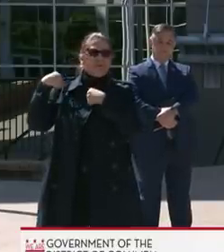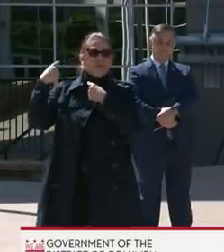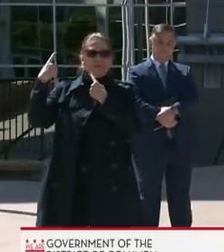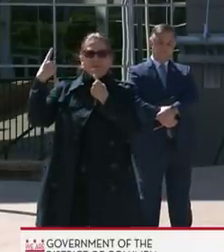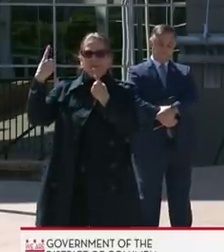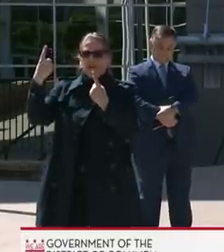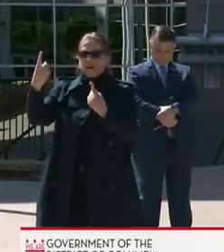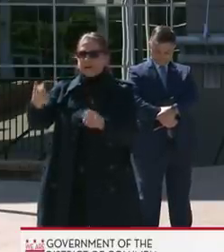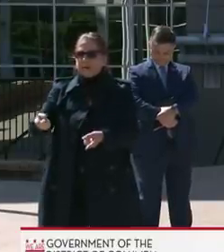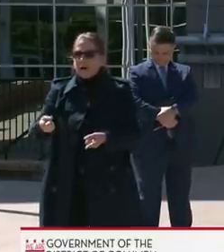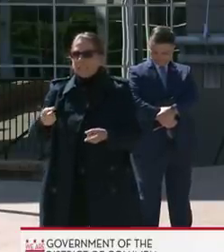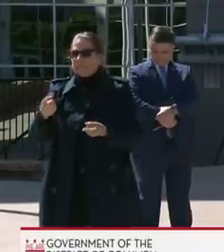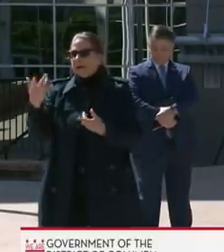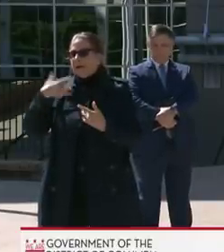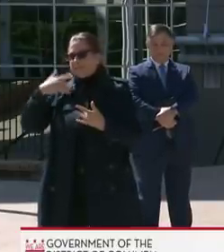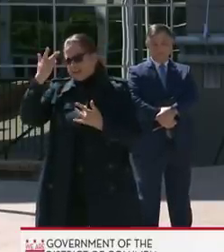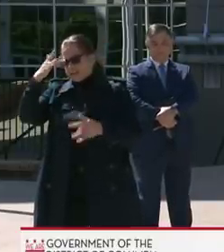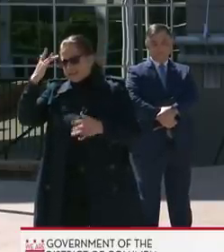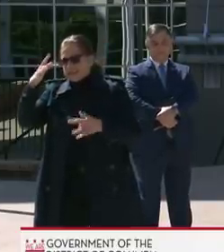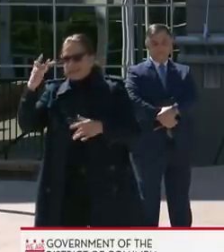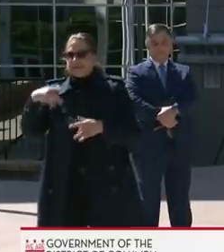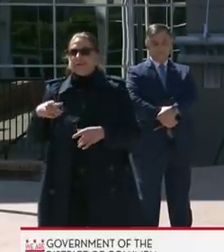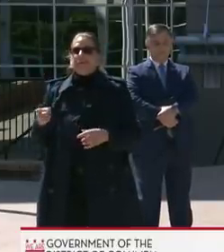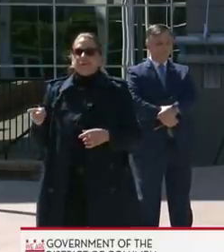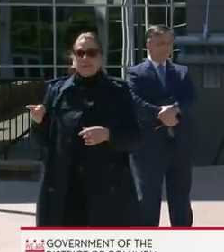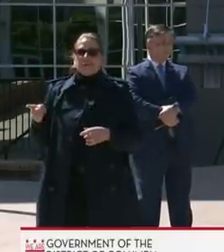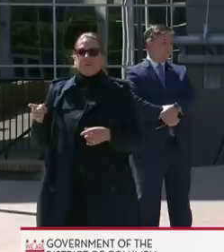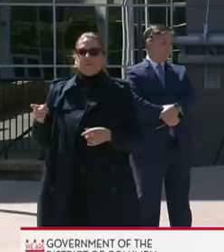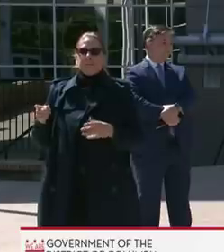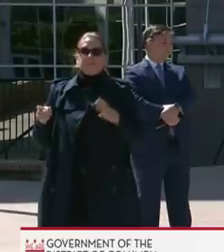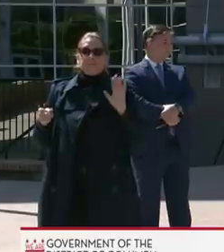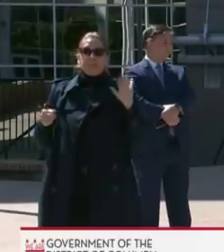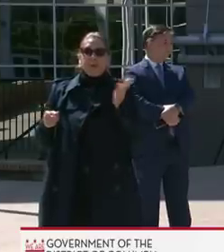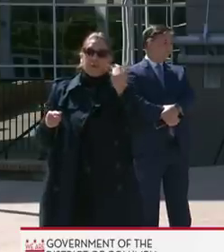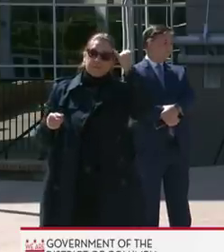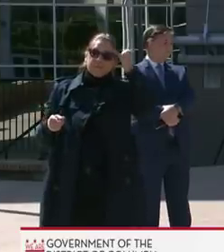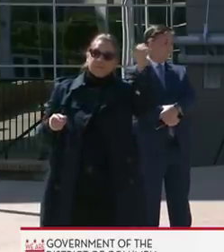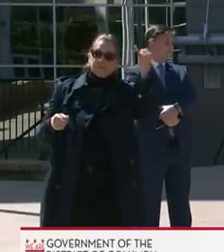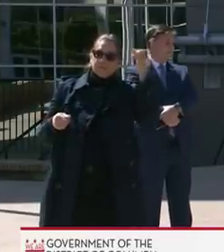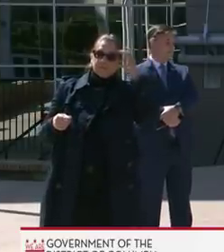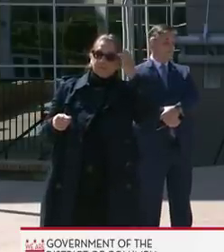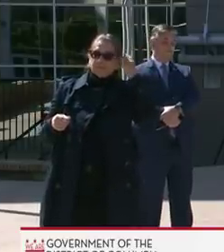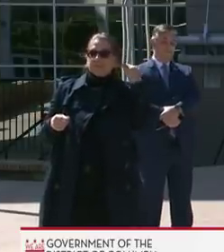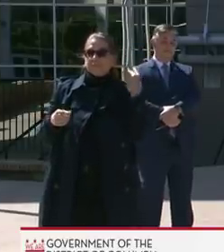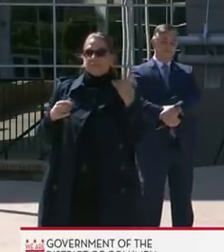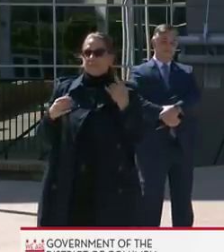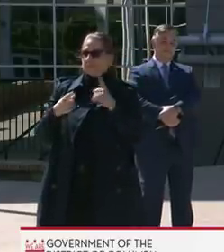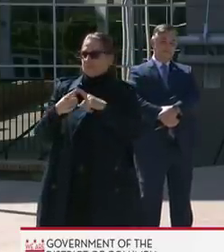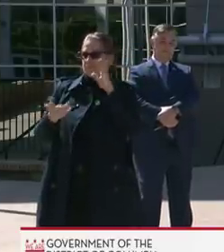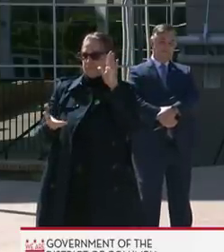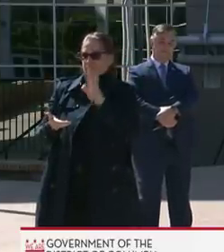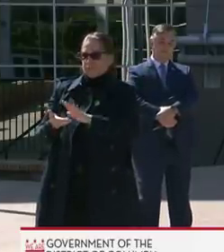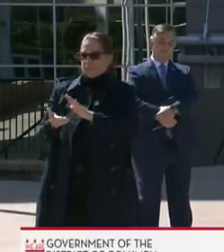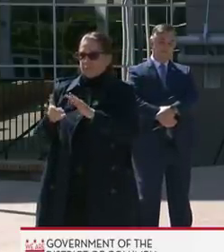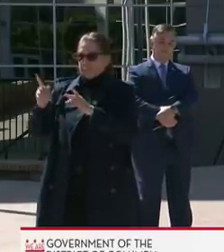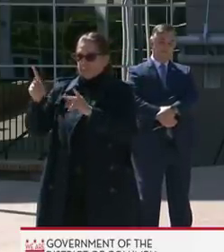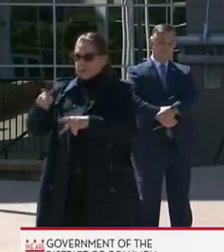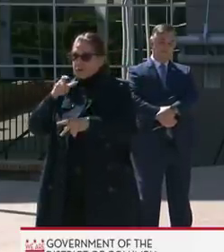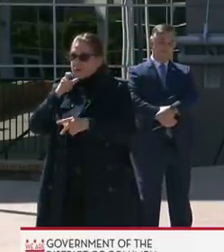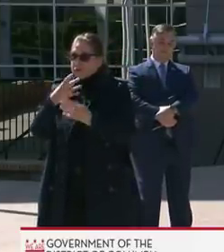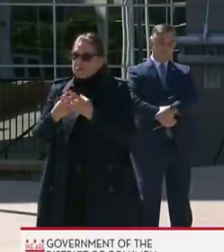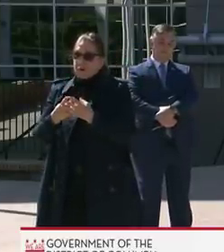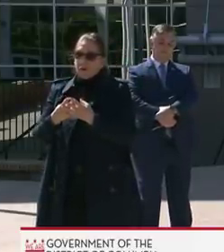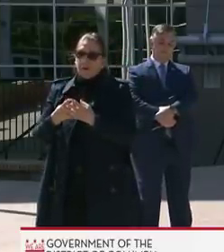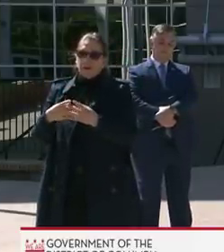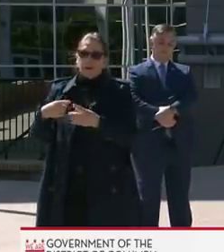are set forth in the bill, but the idea is that somebody who's already been incarcerated for a long time